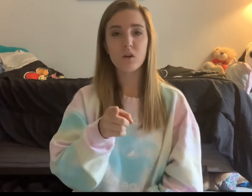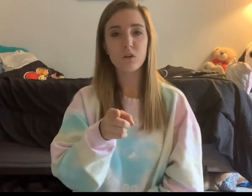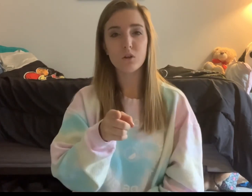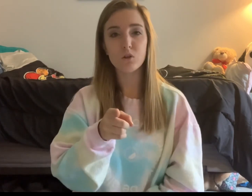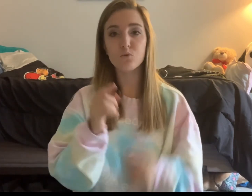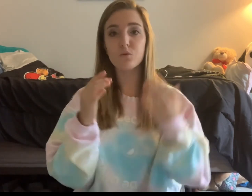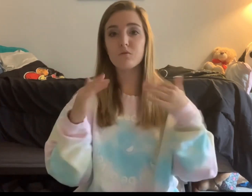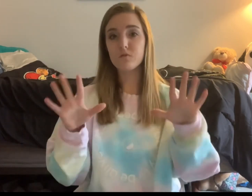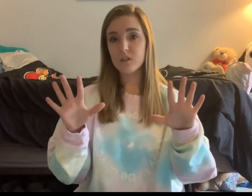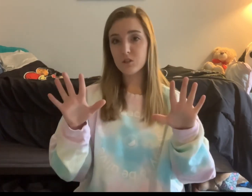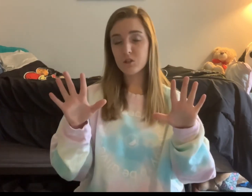You finished.